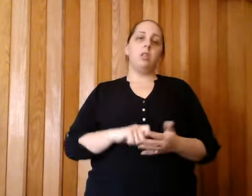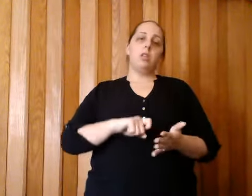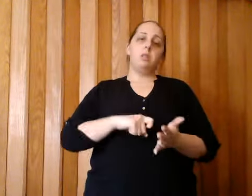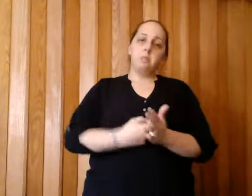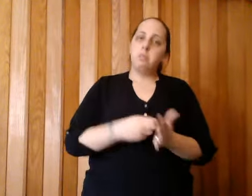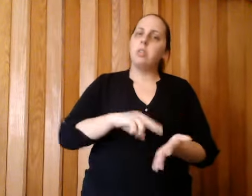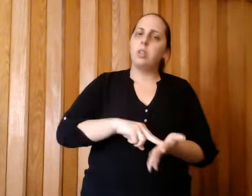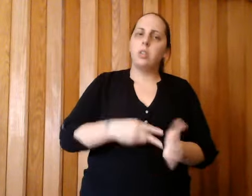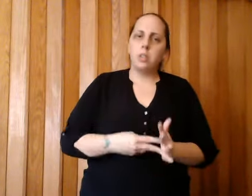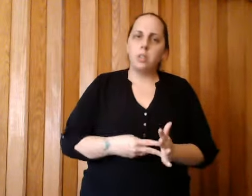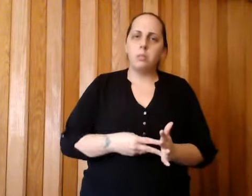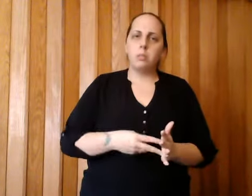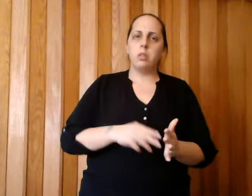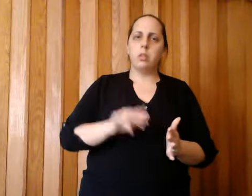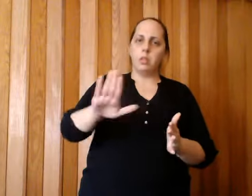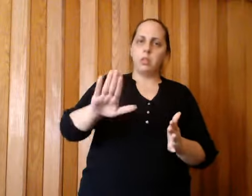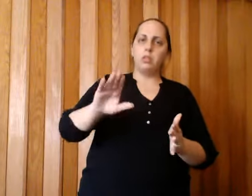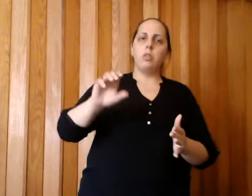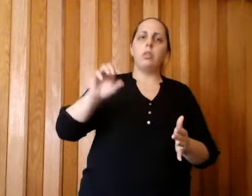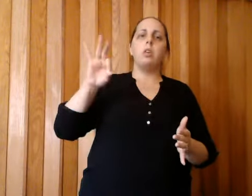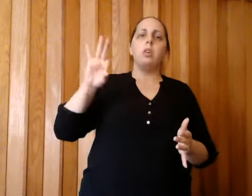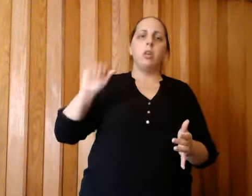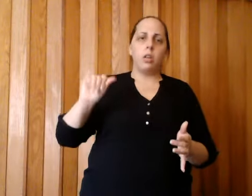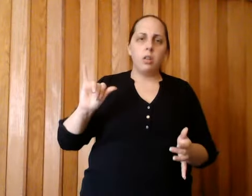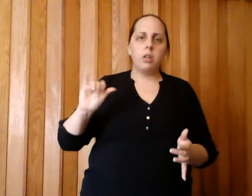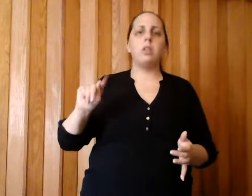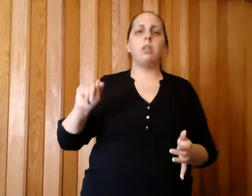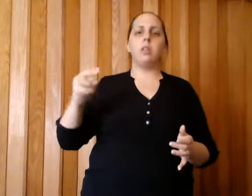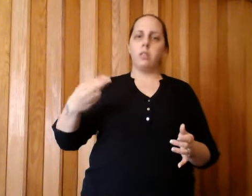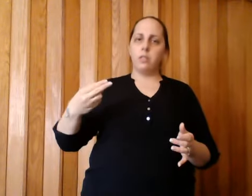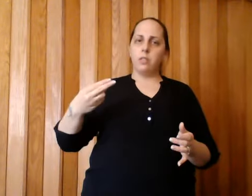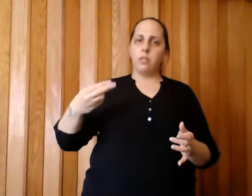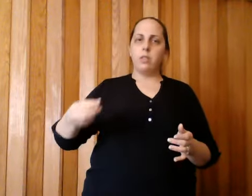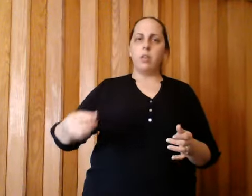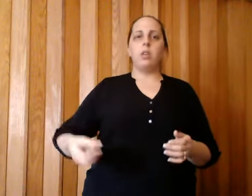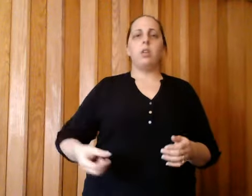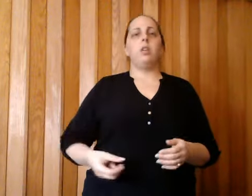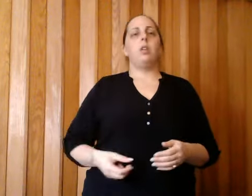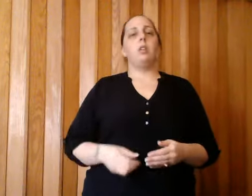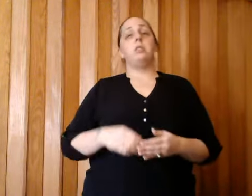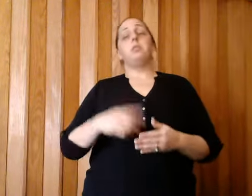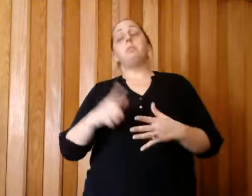Jesus made Peter the rock was because Peter had so much faith and so much faith in the keys to heaven.